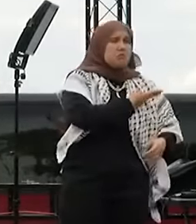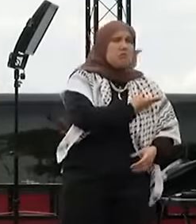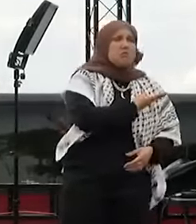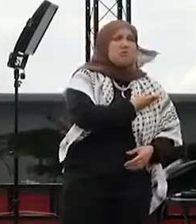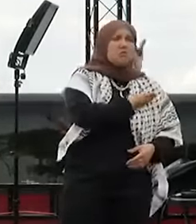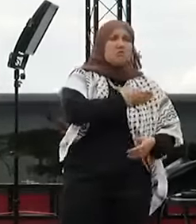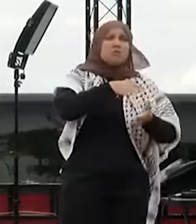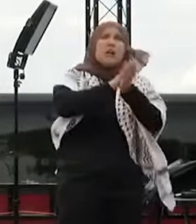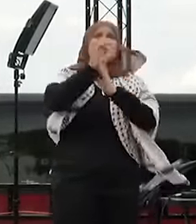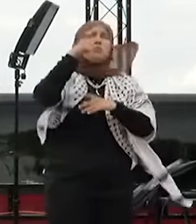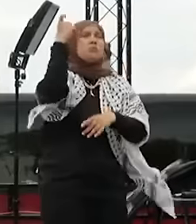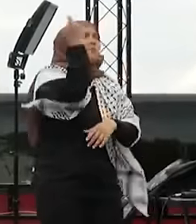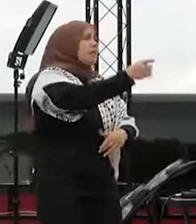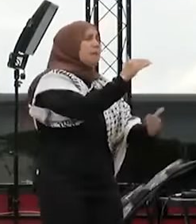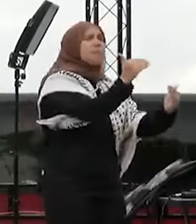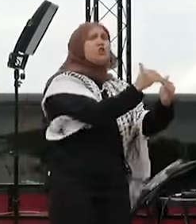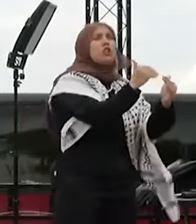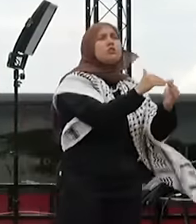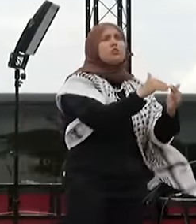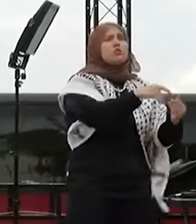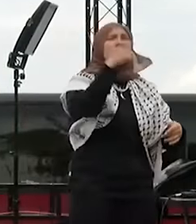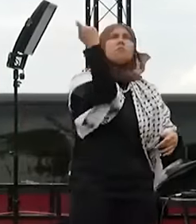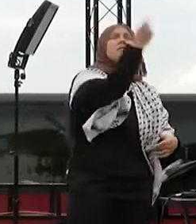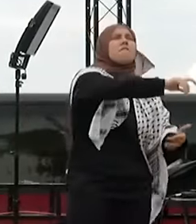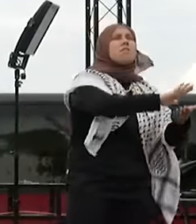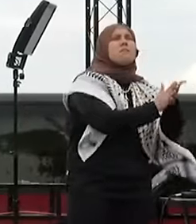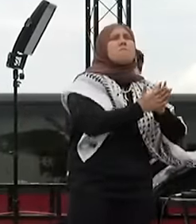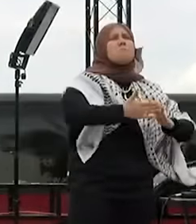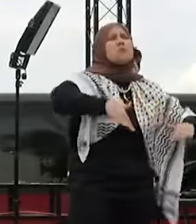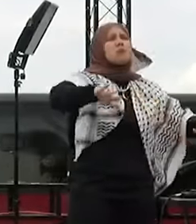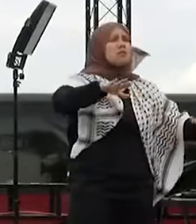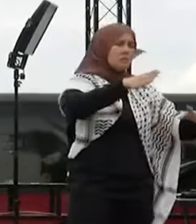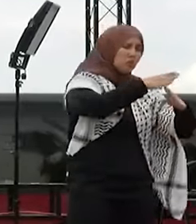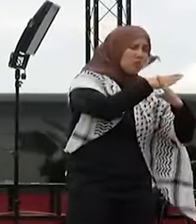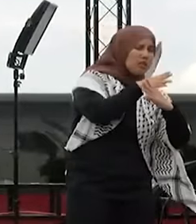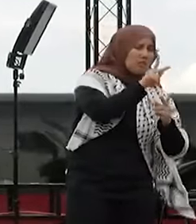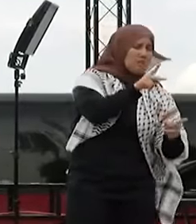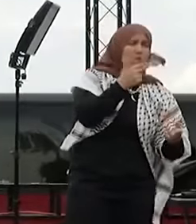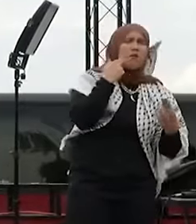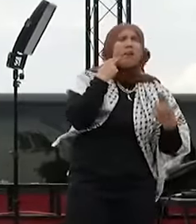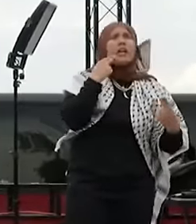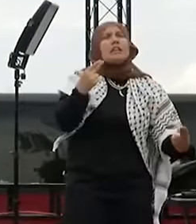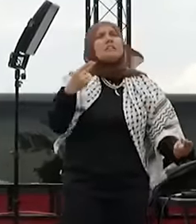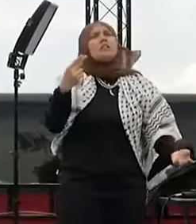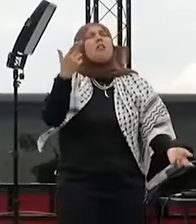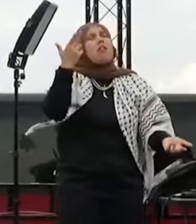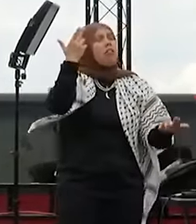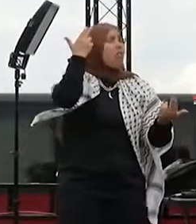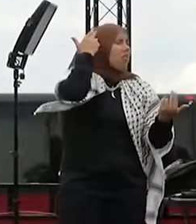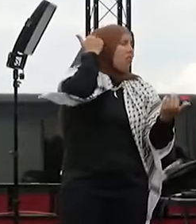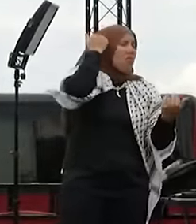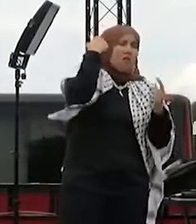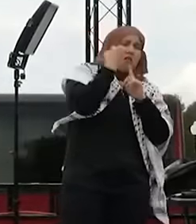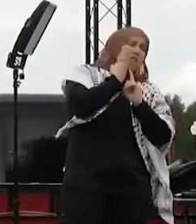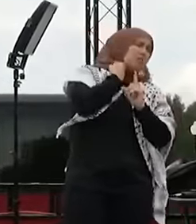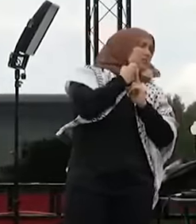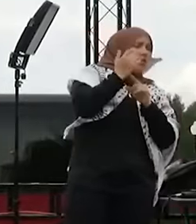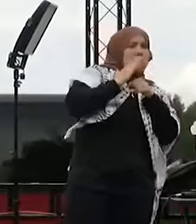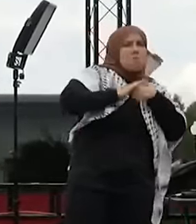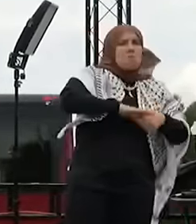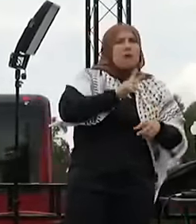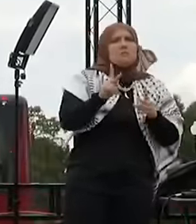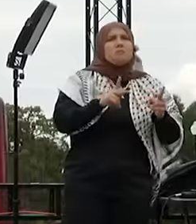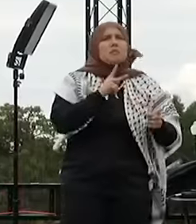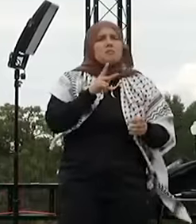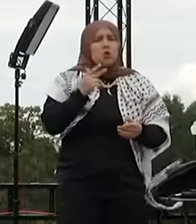you to give them tranquility. We ask you to protect the innocent and the downtrodden and the weak and the oppressed. We ask you to